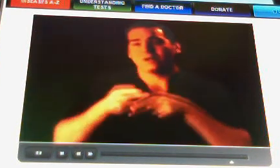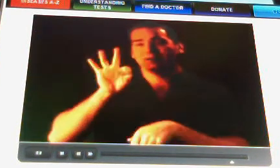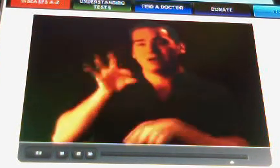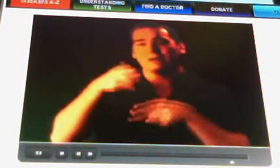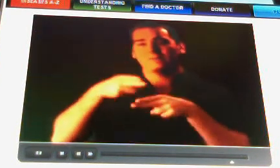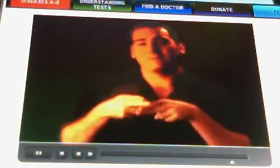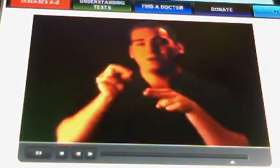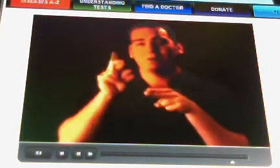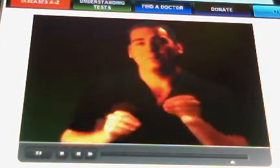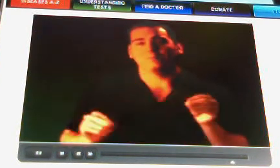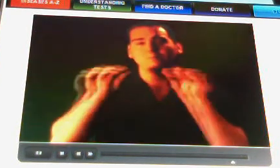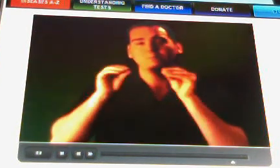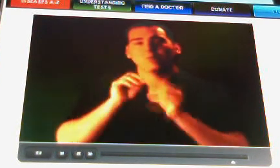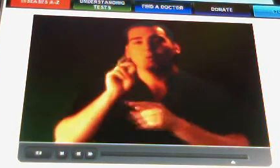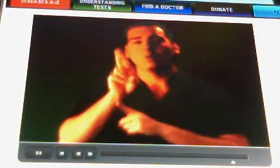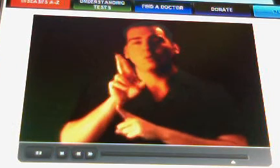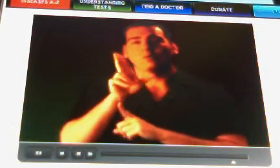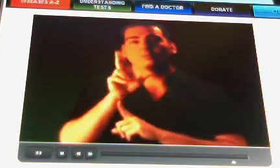sugar.